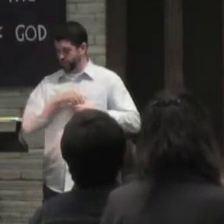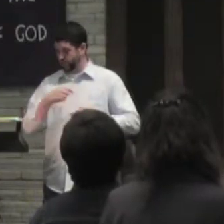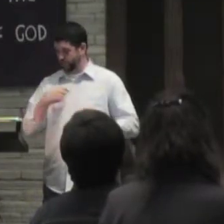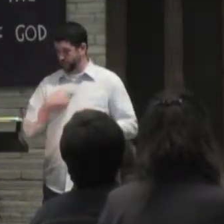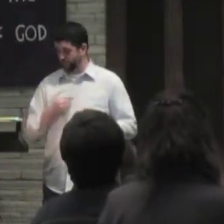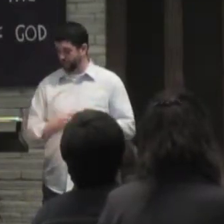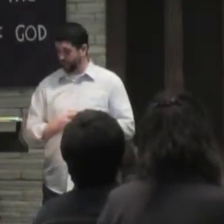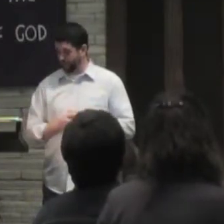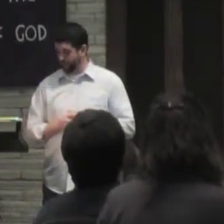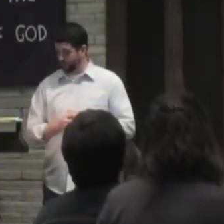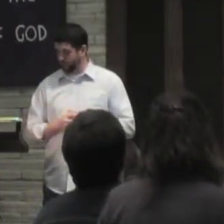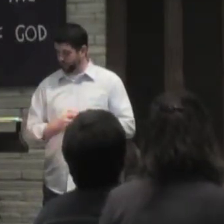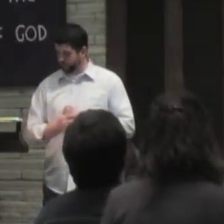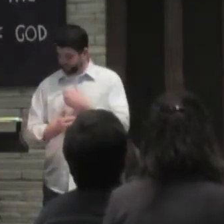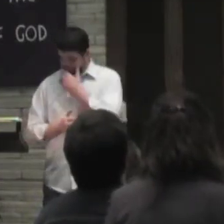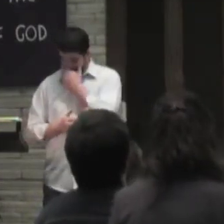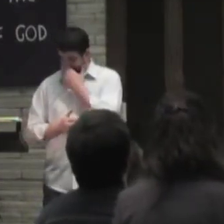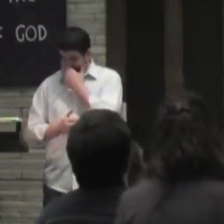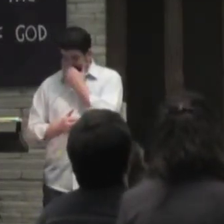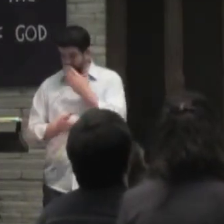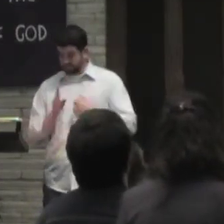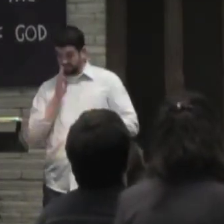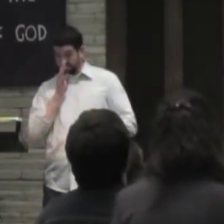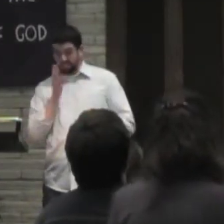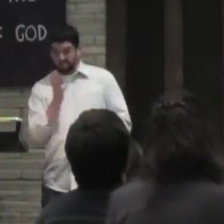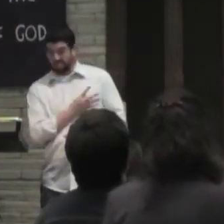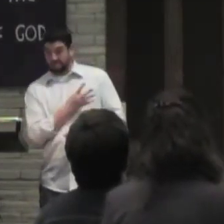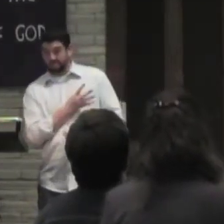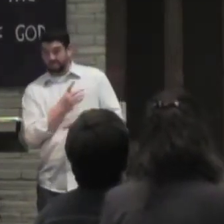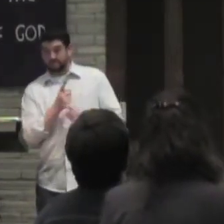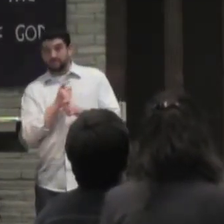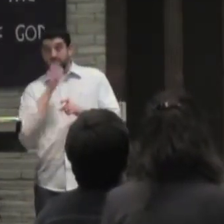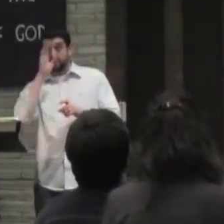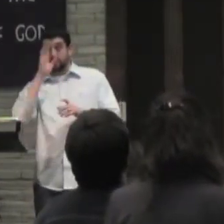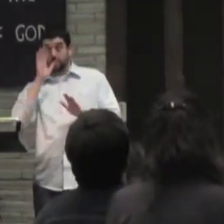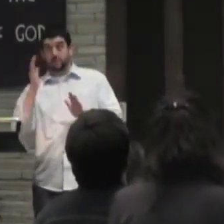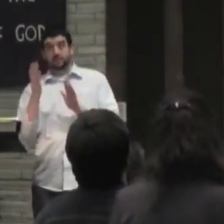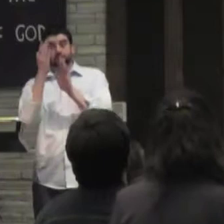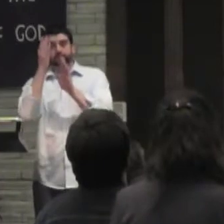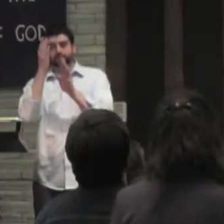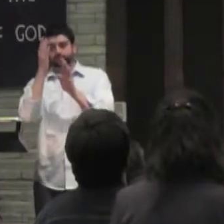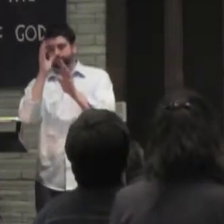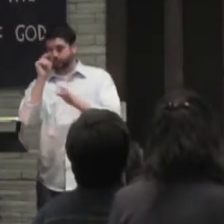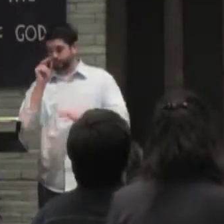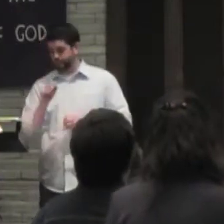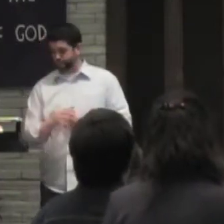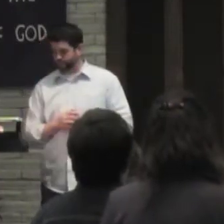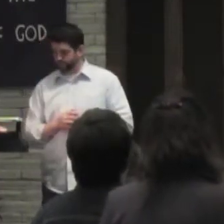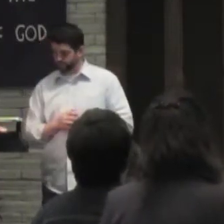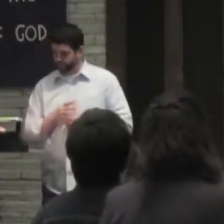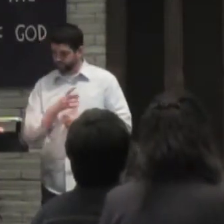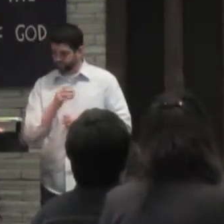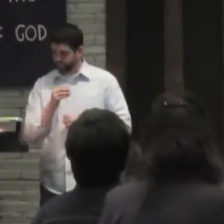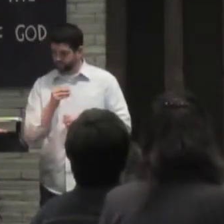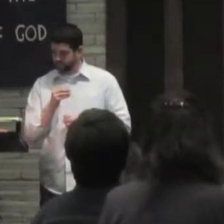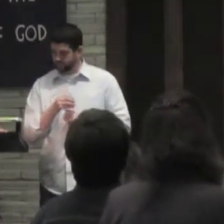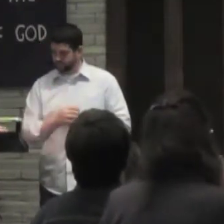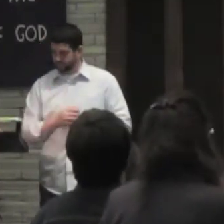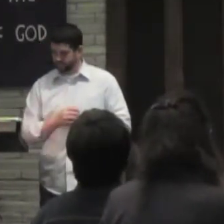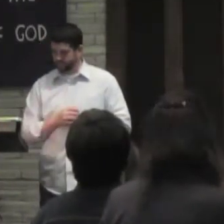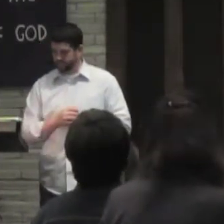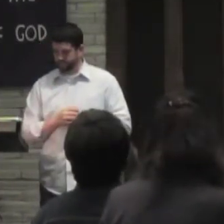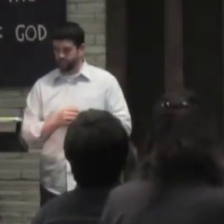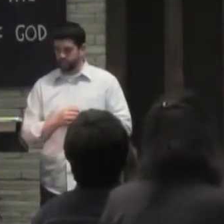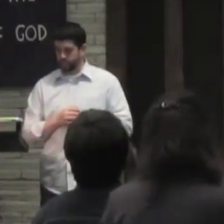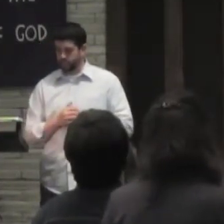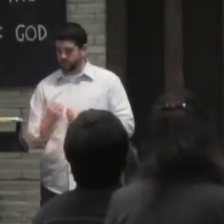me. Cast me not away from your presence. And take your Holy